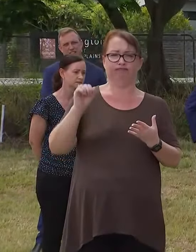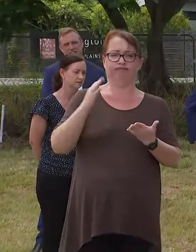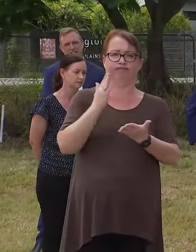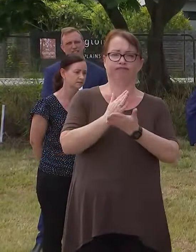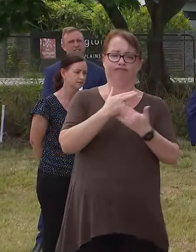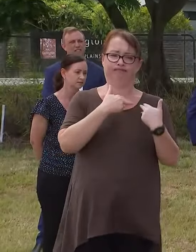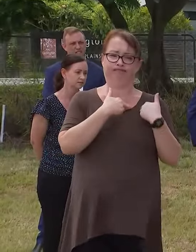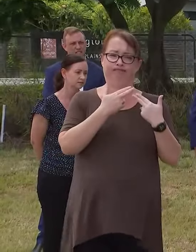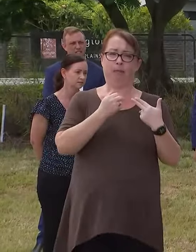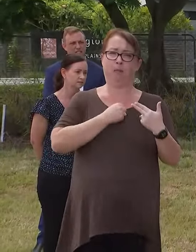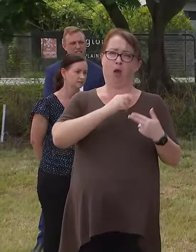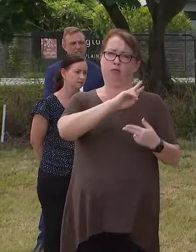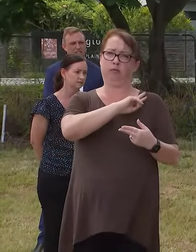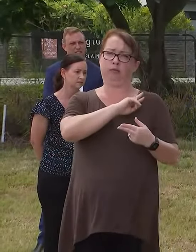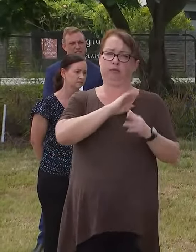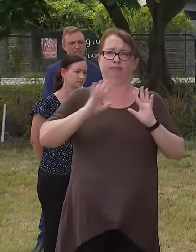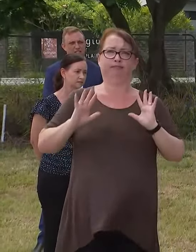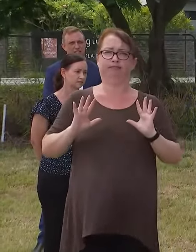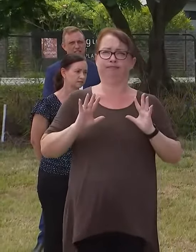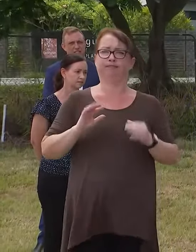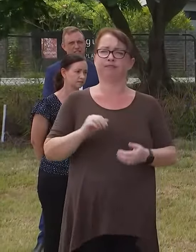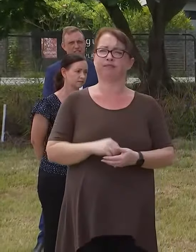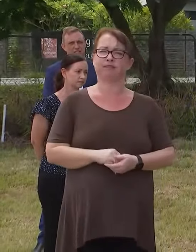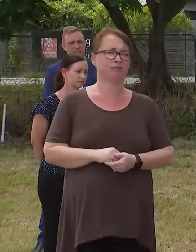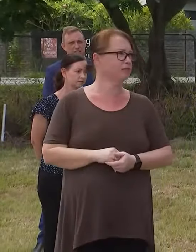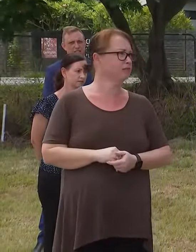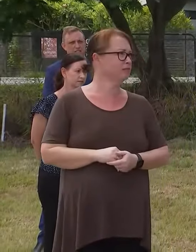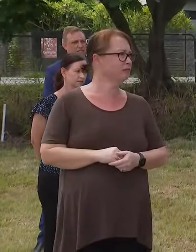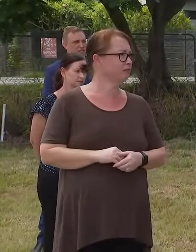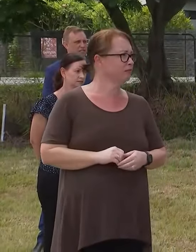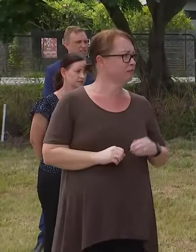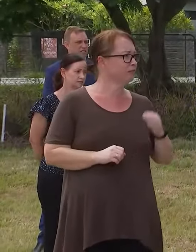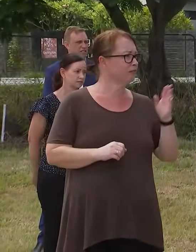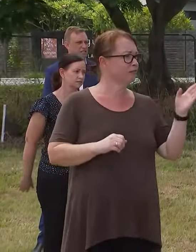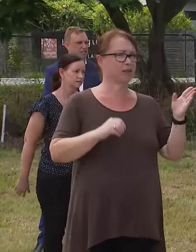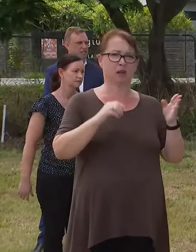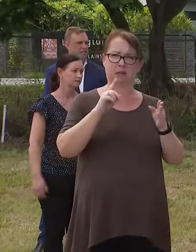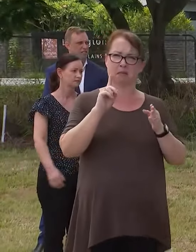I was required to do. Did you receive correspondence?